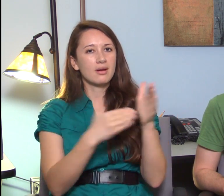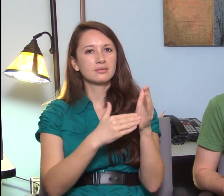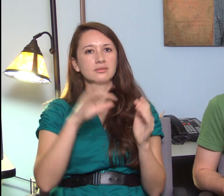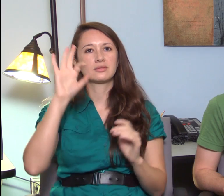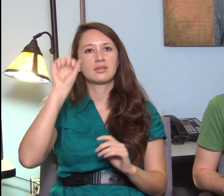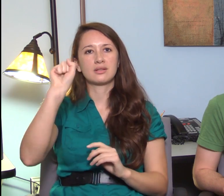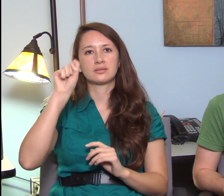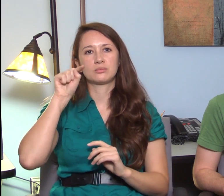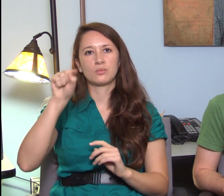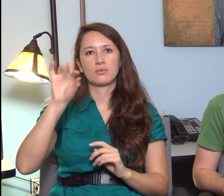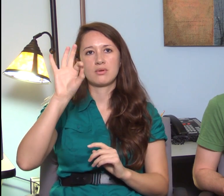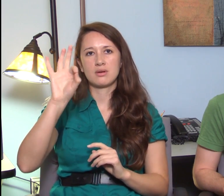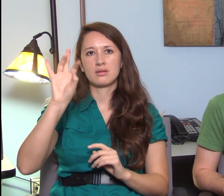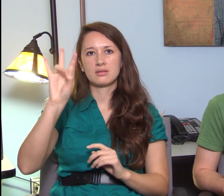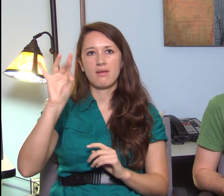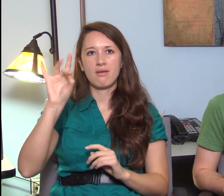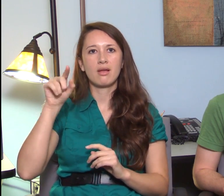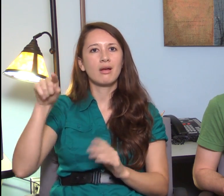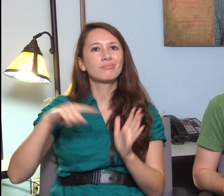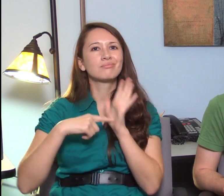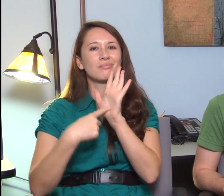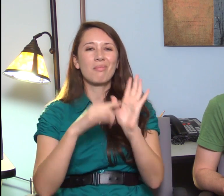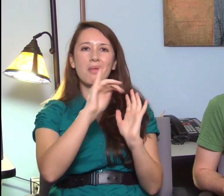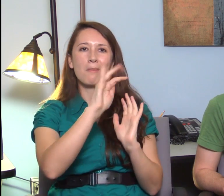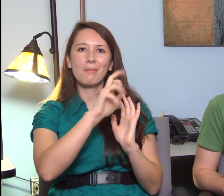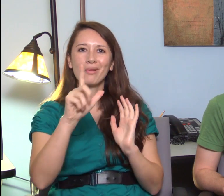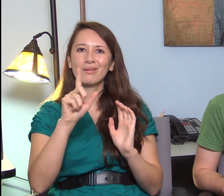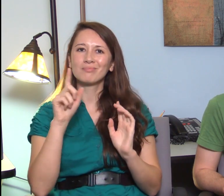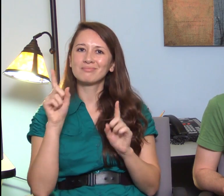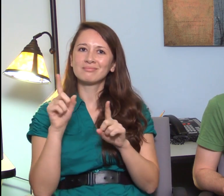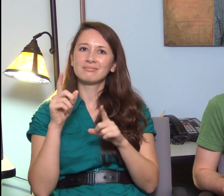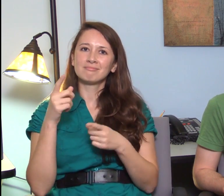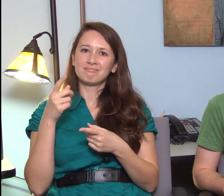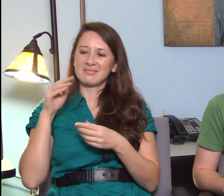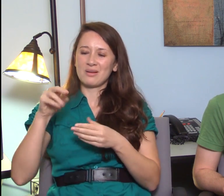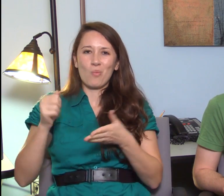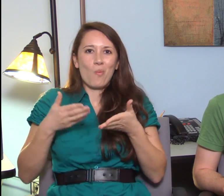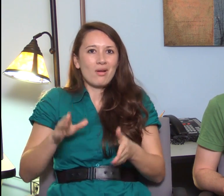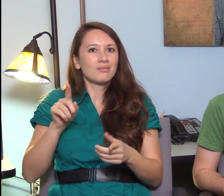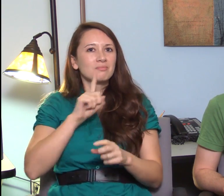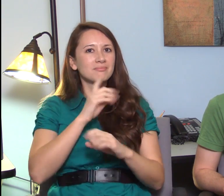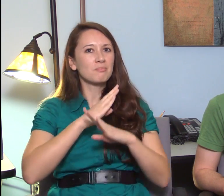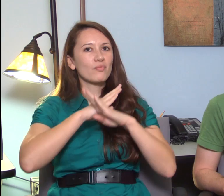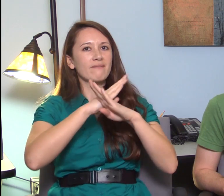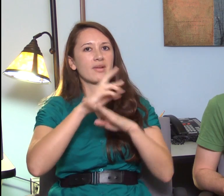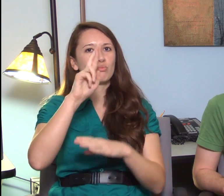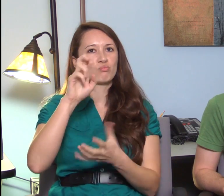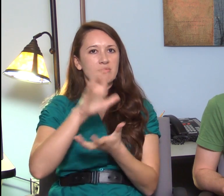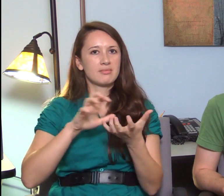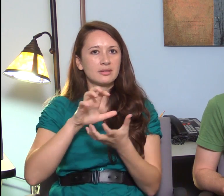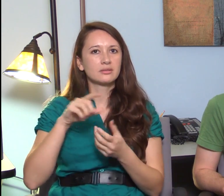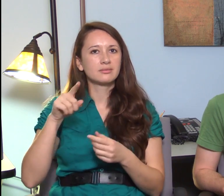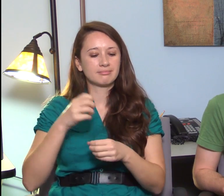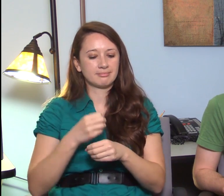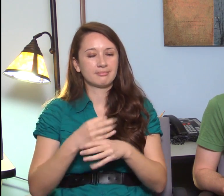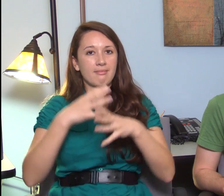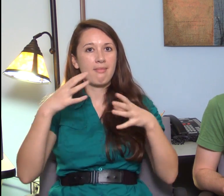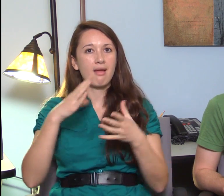argues against S978 and depicts it as a bill that, in a sense, prevents remix or